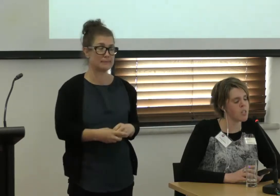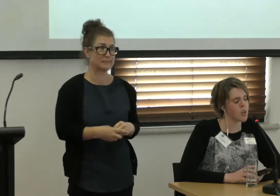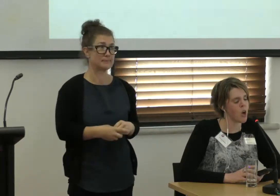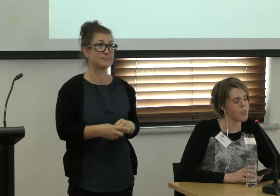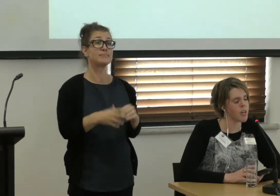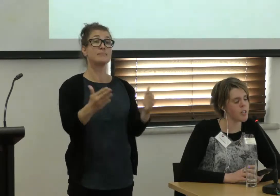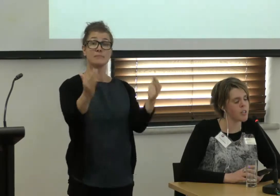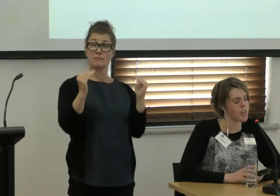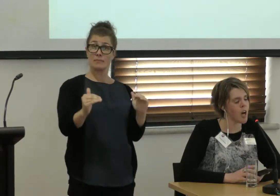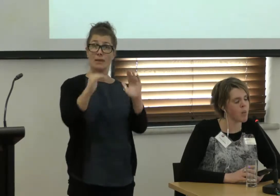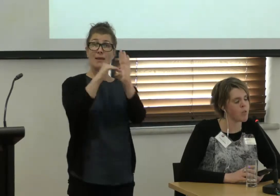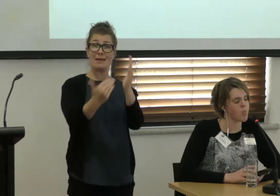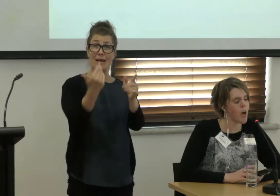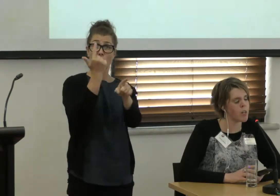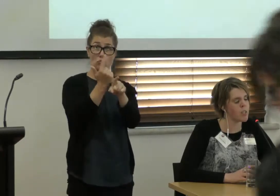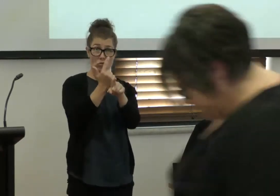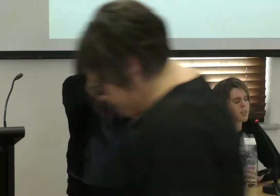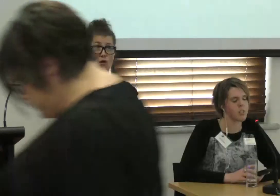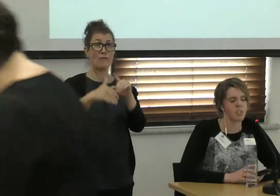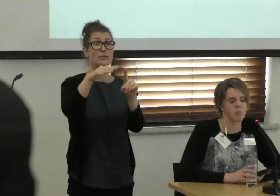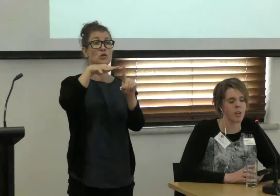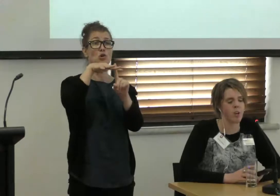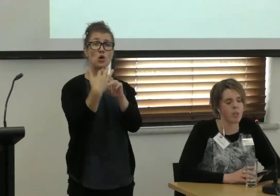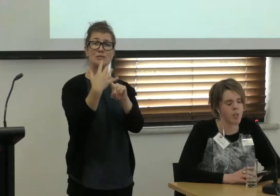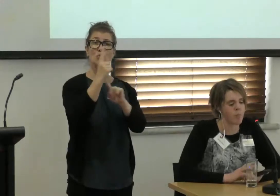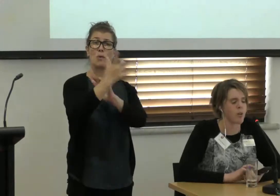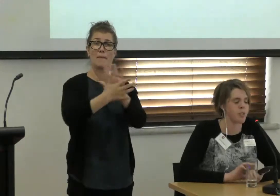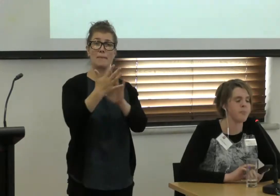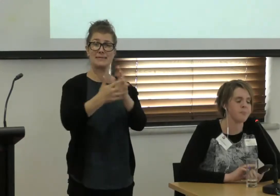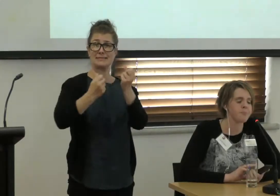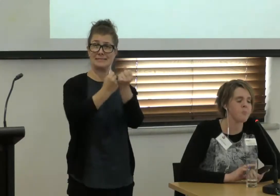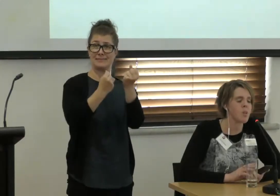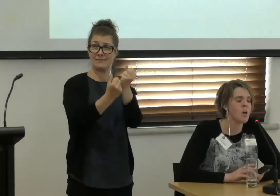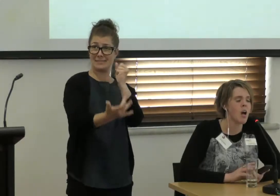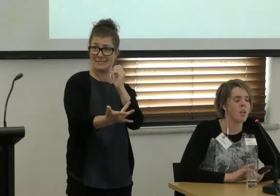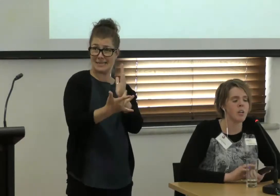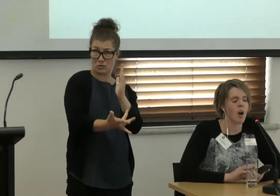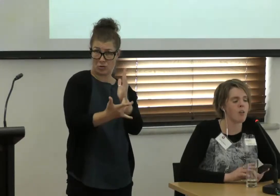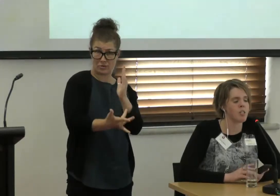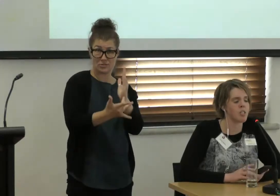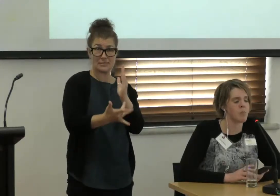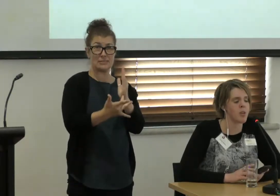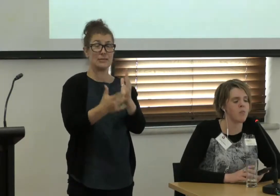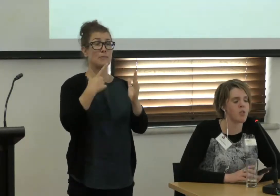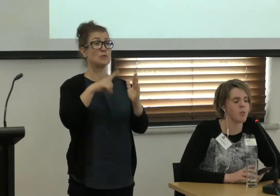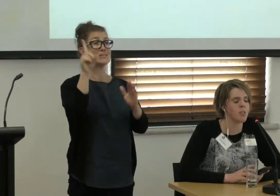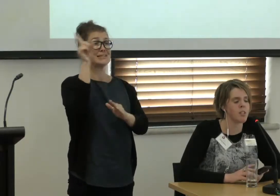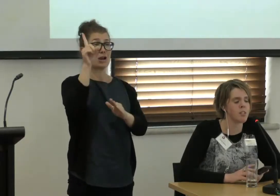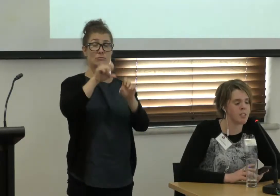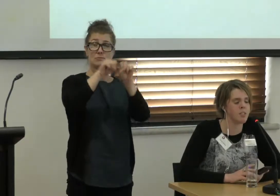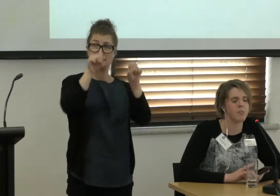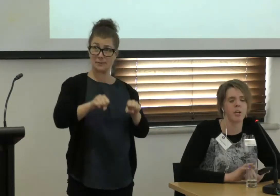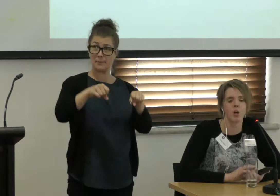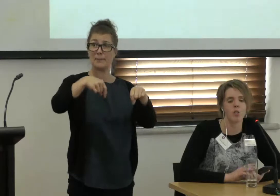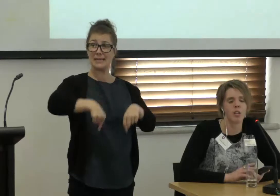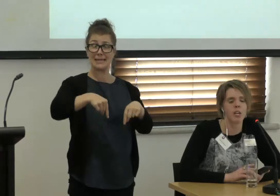about the context surrounding assistive technology at present. Under the current system, an individual's